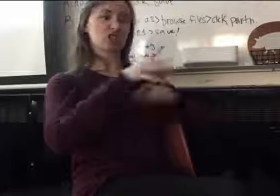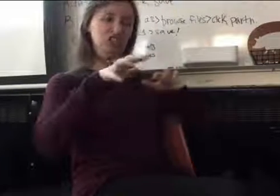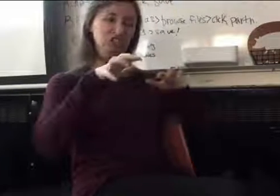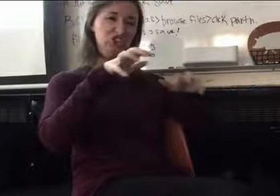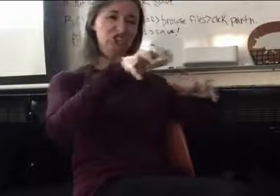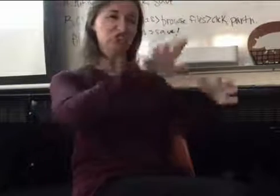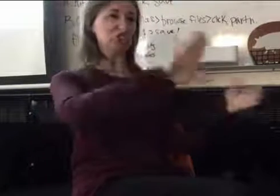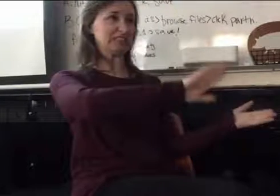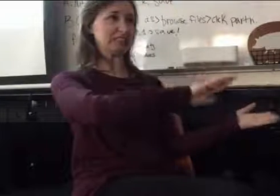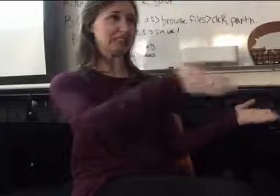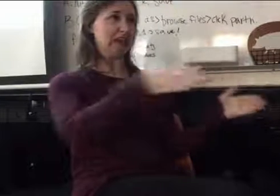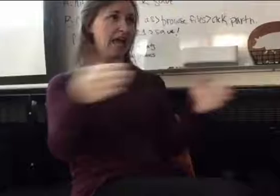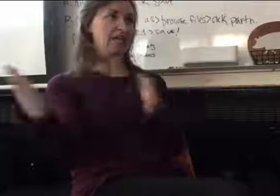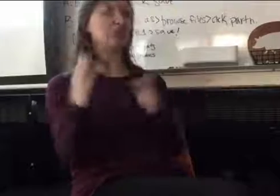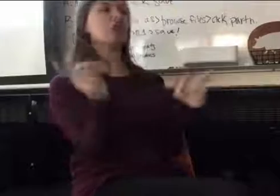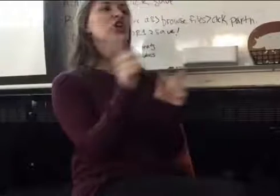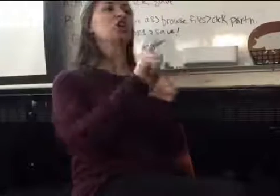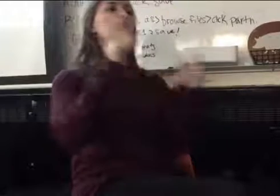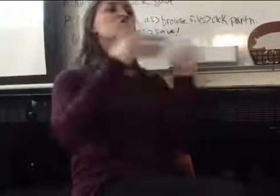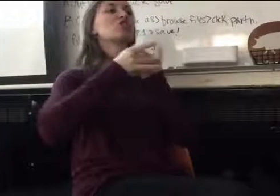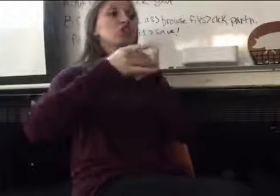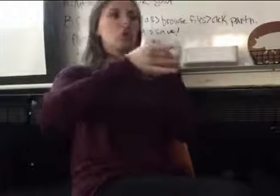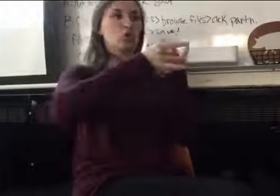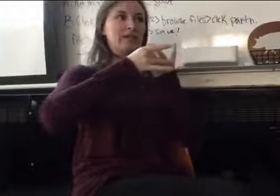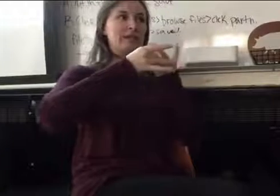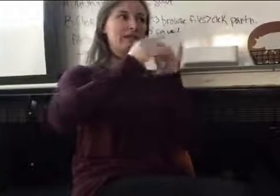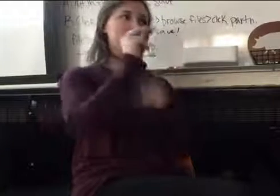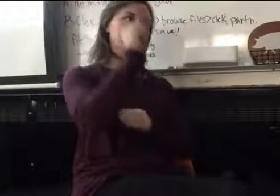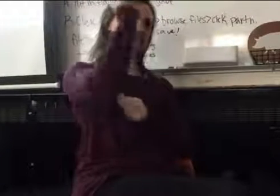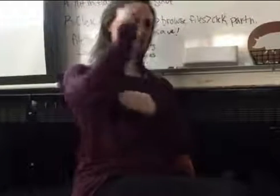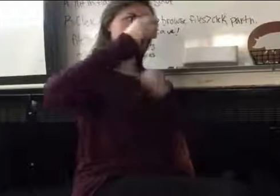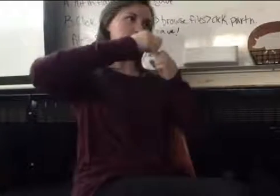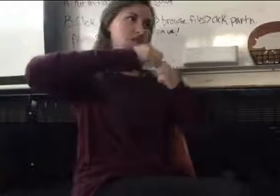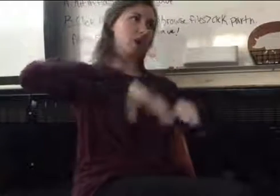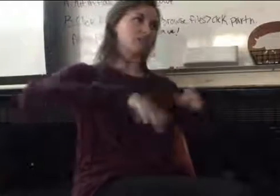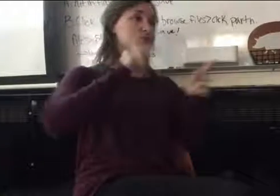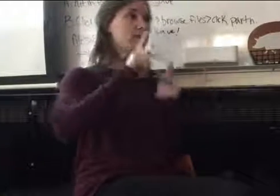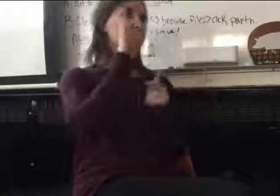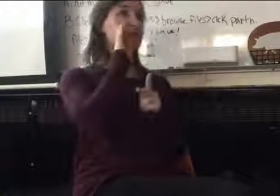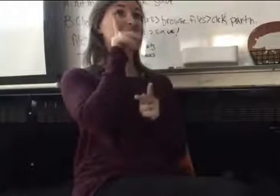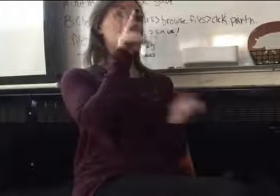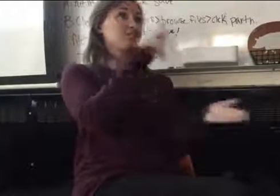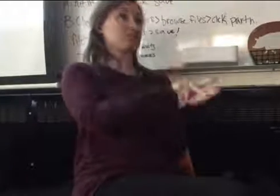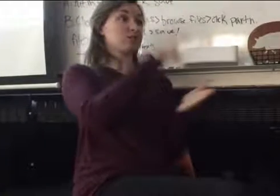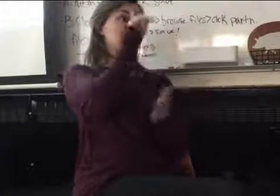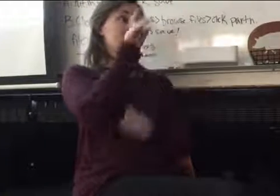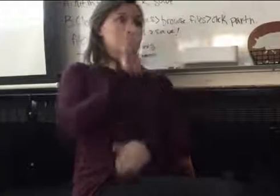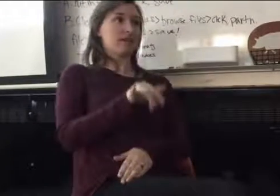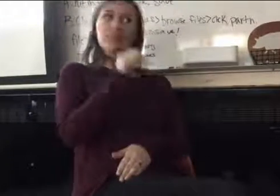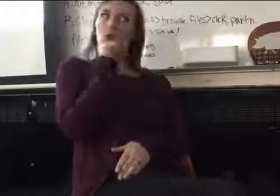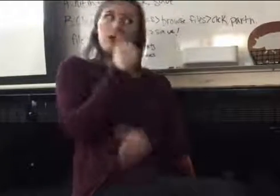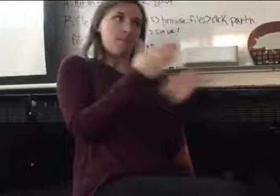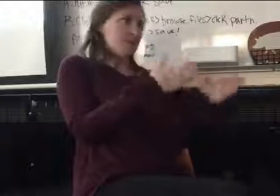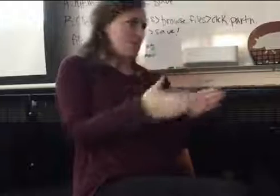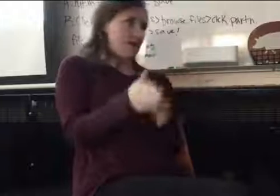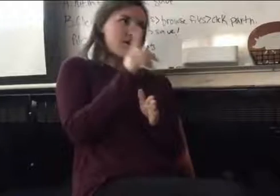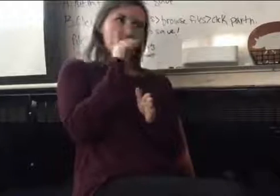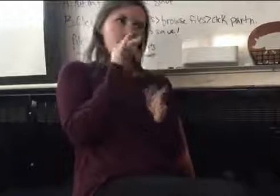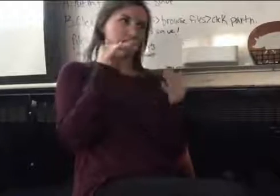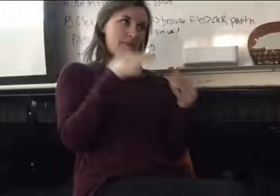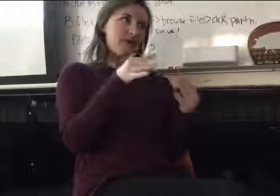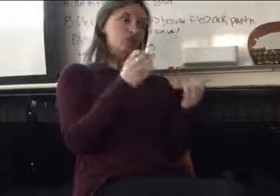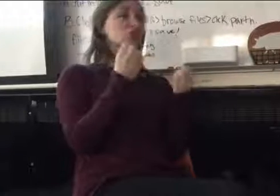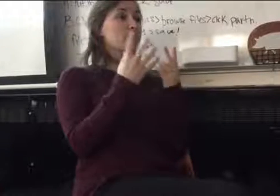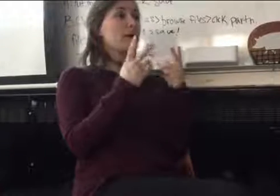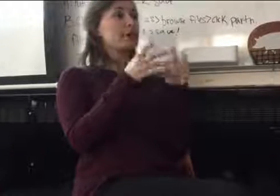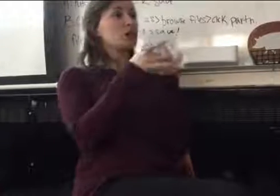war, huge Union losses. A lot of people felt like the Union was going to lose because of this. They were massively unprepared. A lot of Union